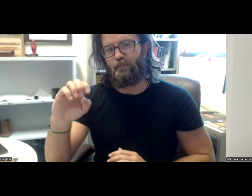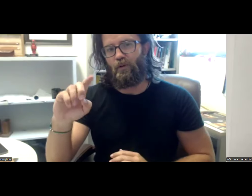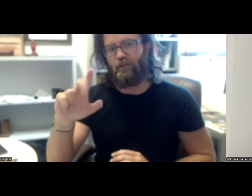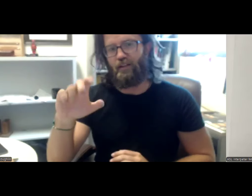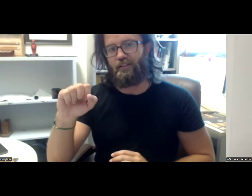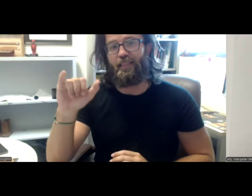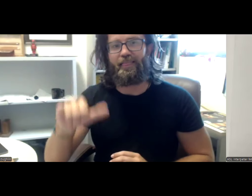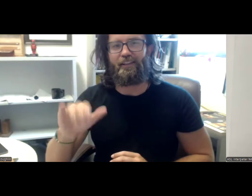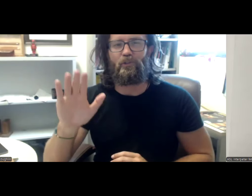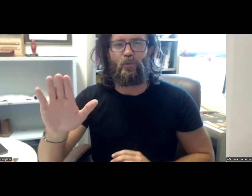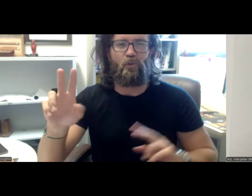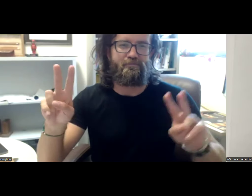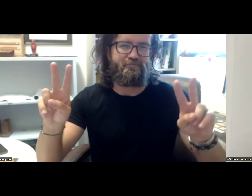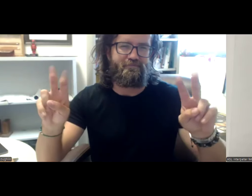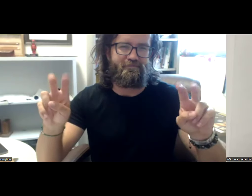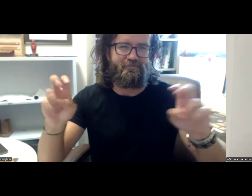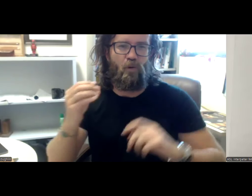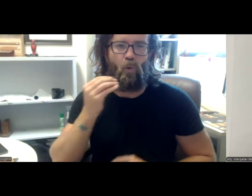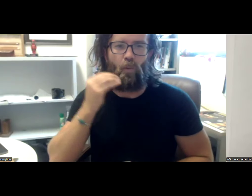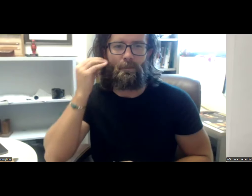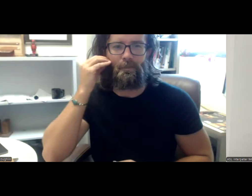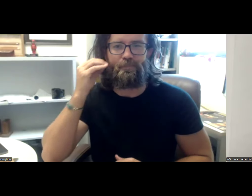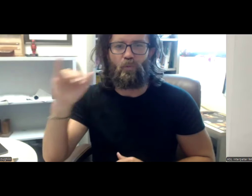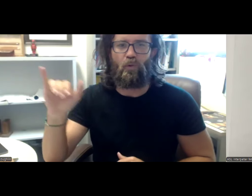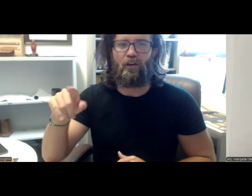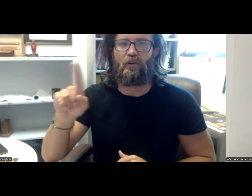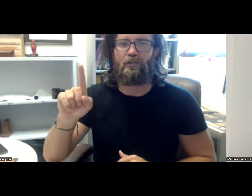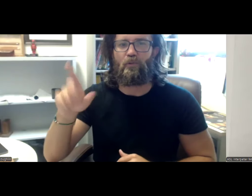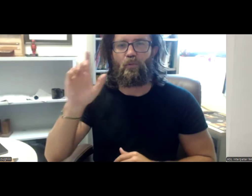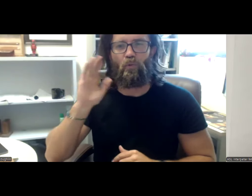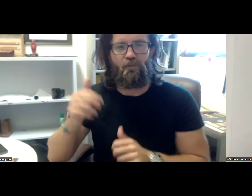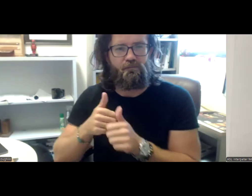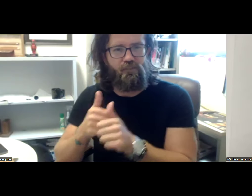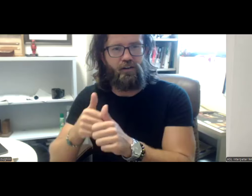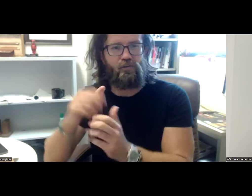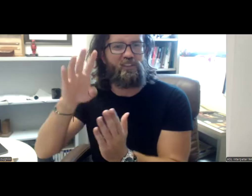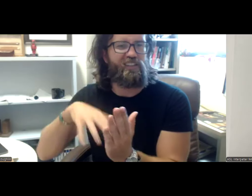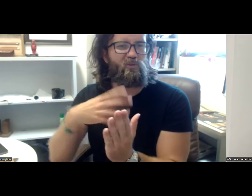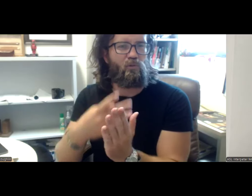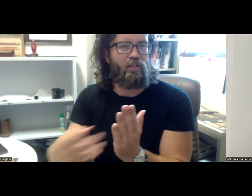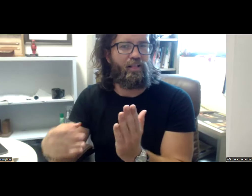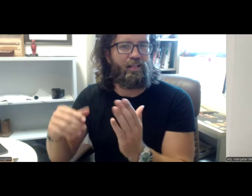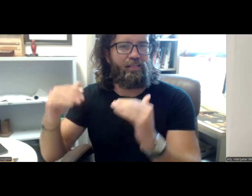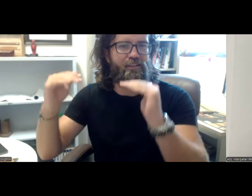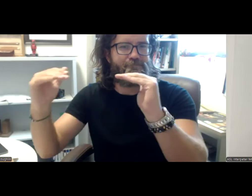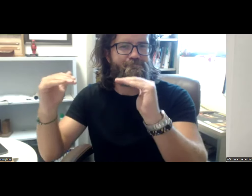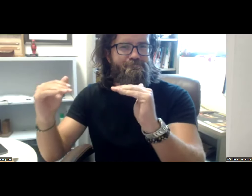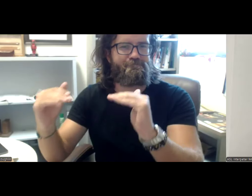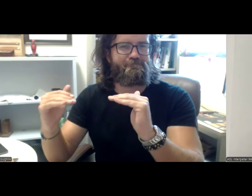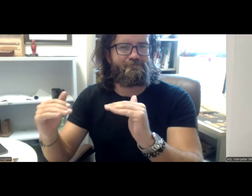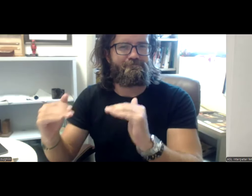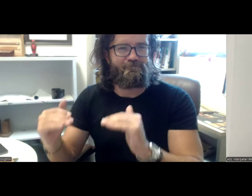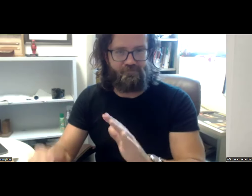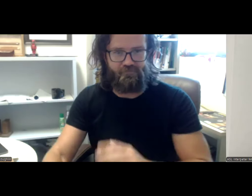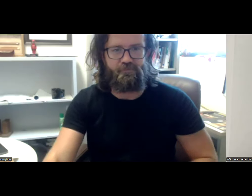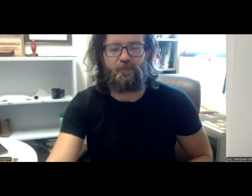I'm going to show the syllabus and then I'll go through the modules. And the modules are your home base, the home page where you will